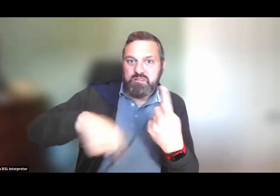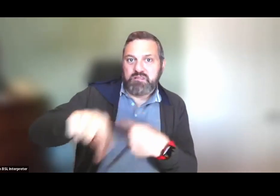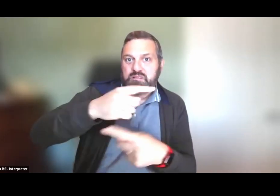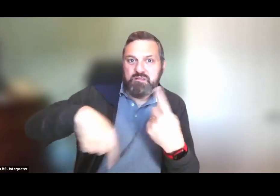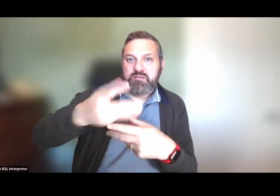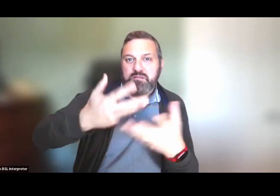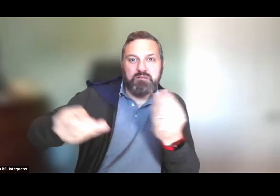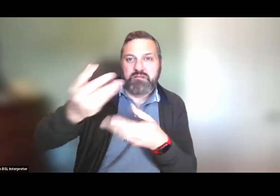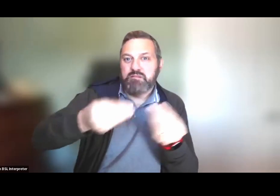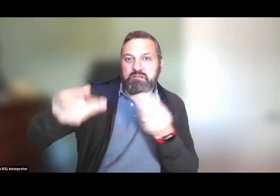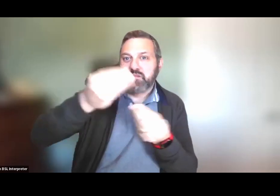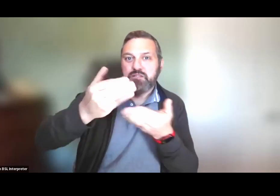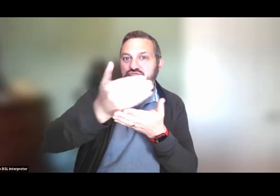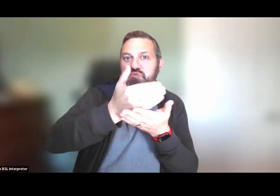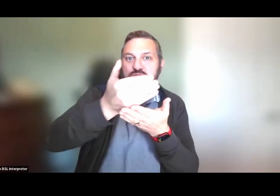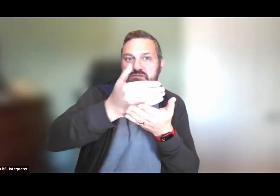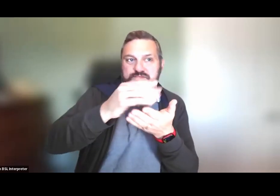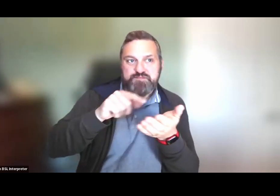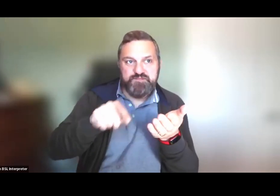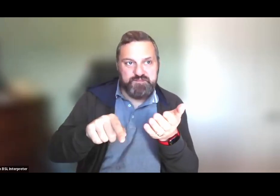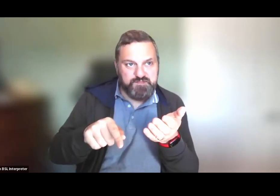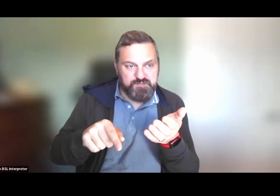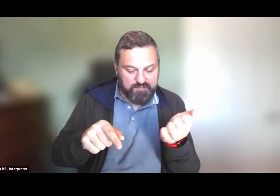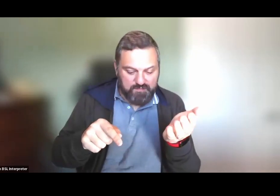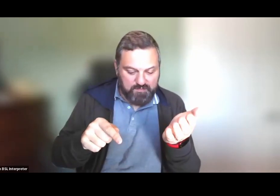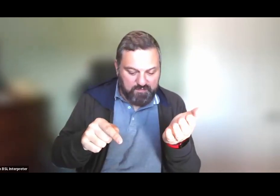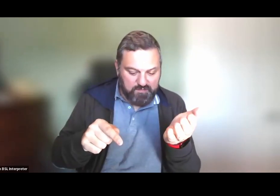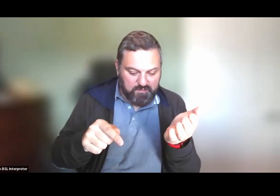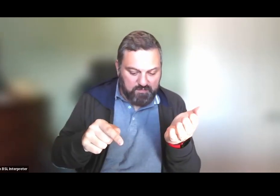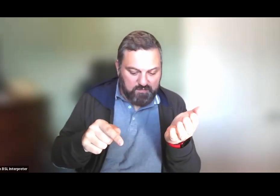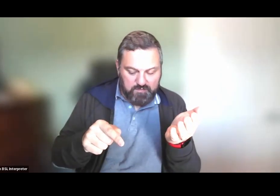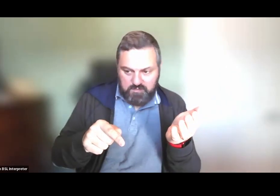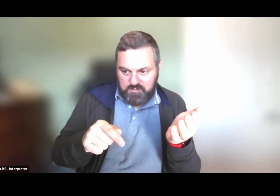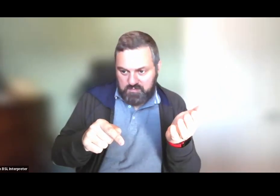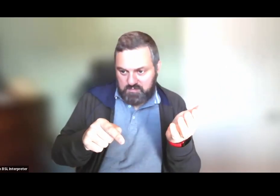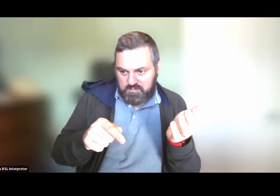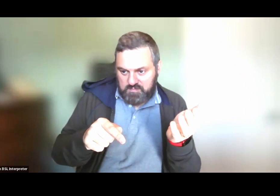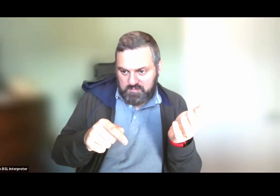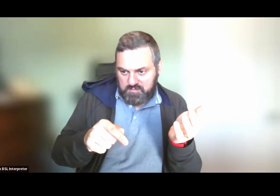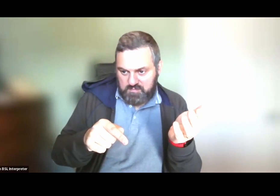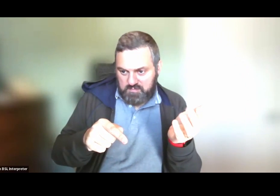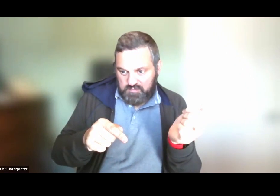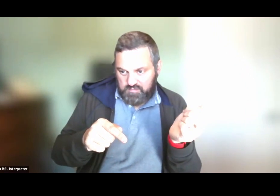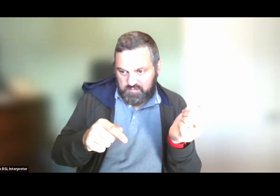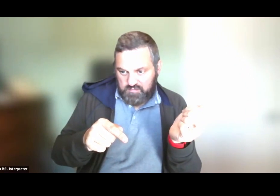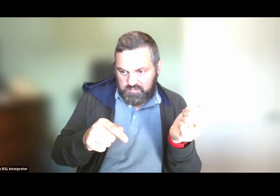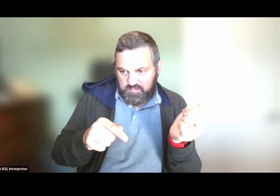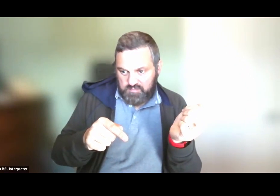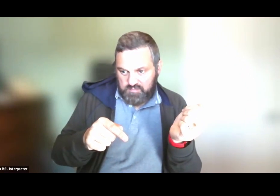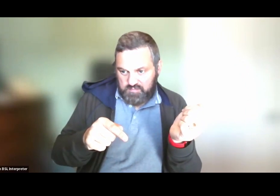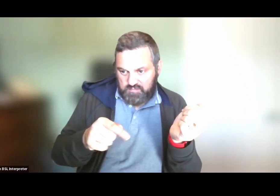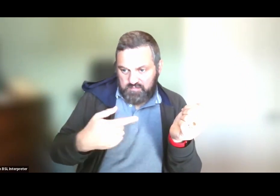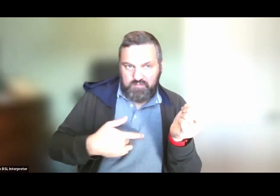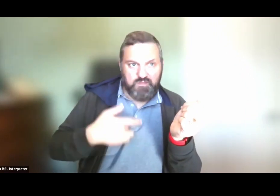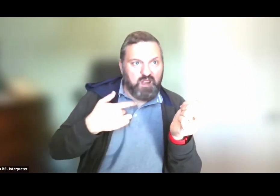runs directly into contradiction and into challenge with life, which